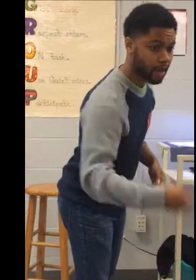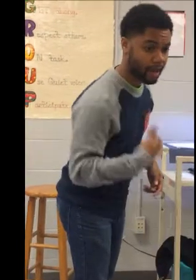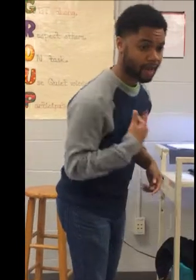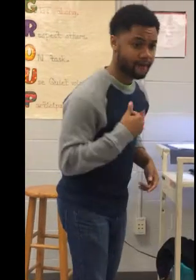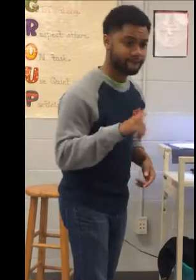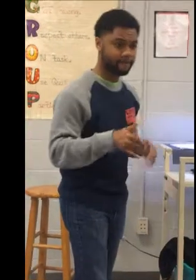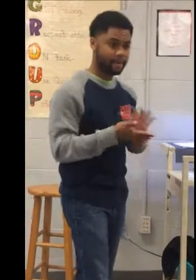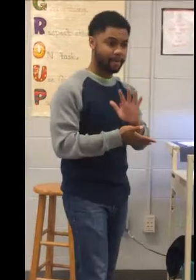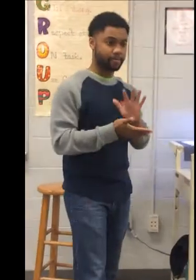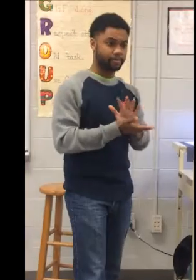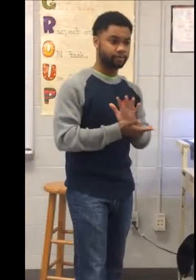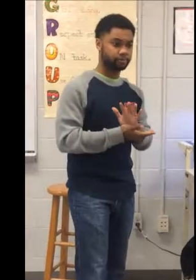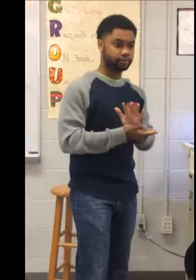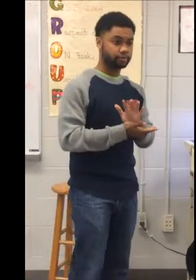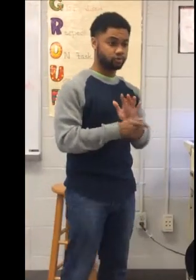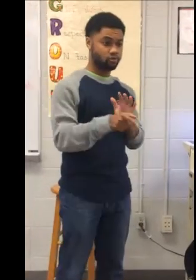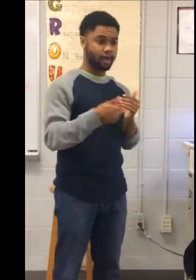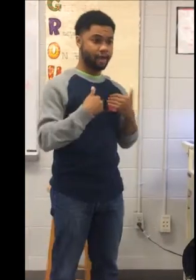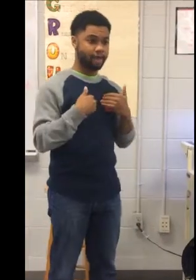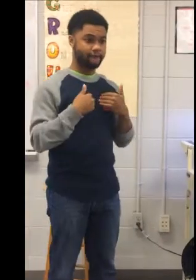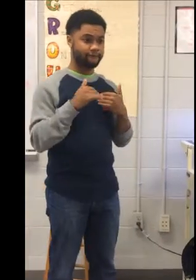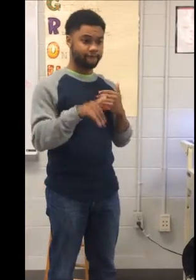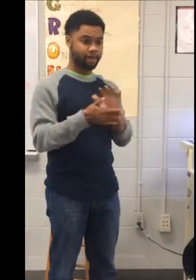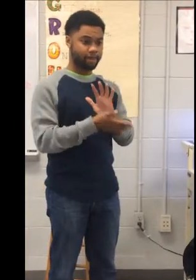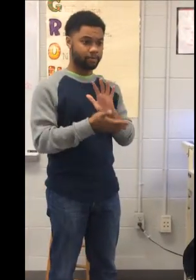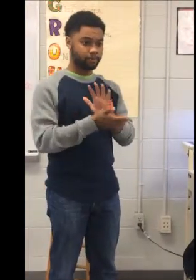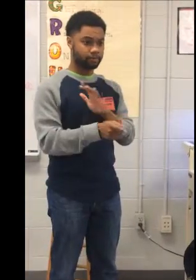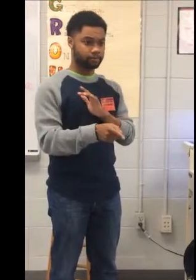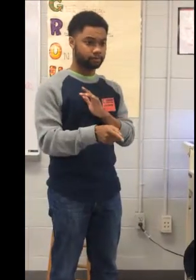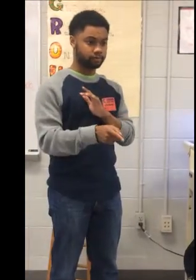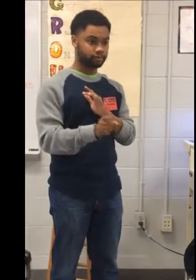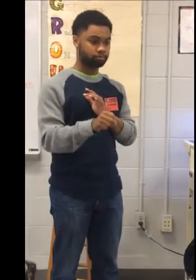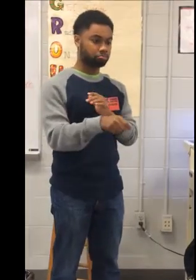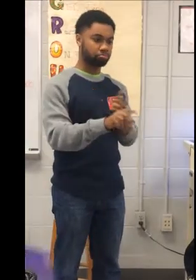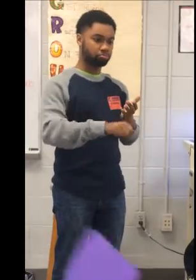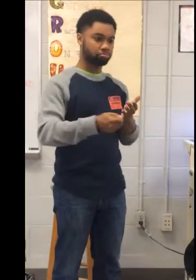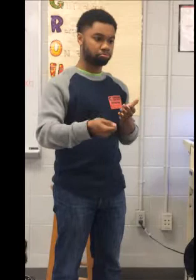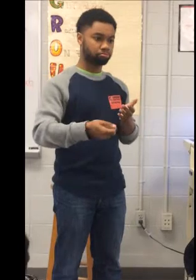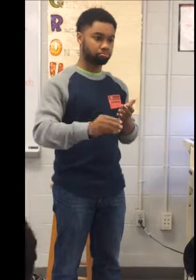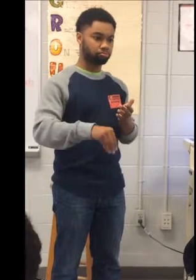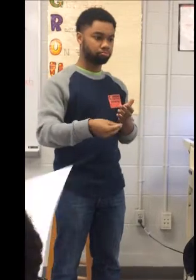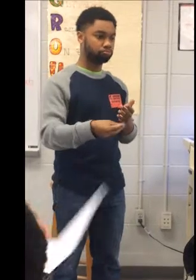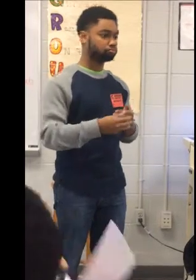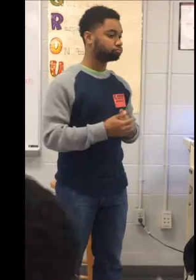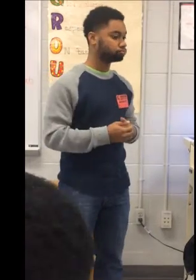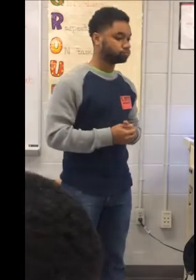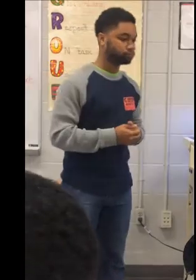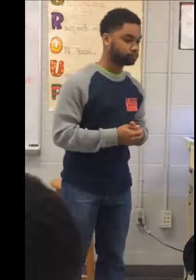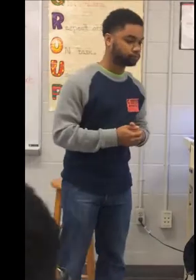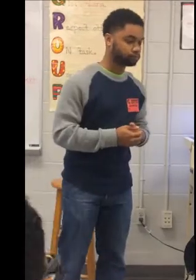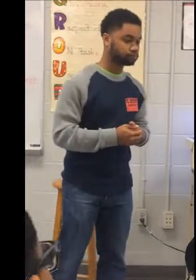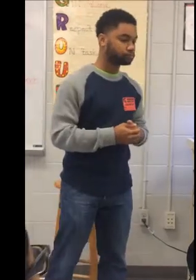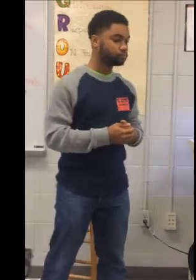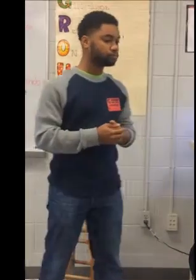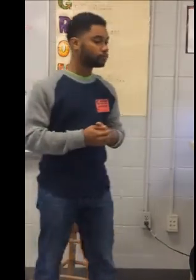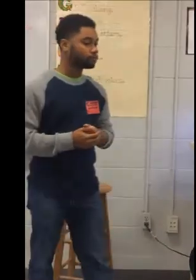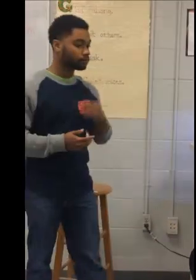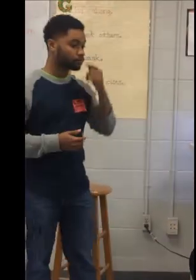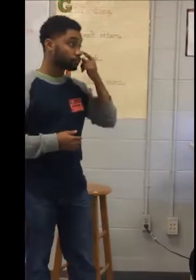are there in the rectangular prism? 42. Okay, look up here, guys, because some of y'all just obviously can't count correctly.